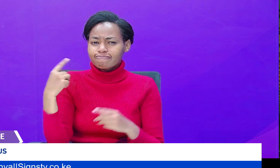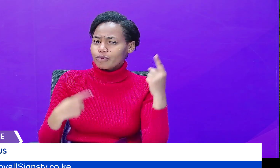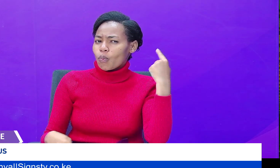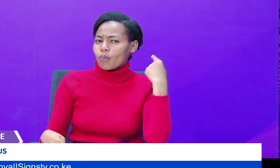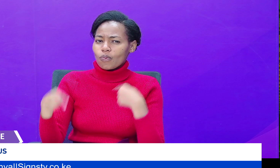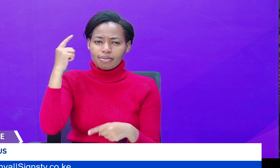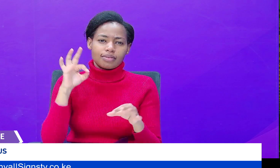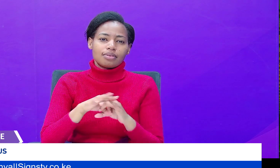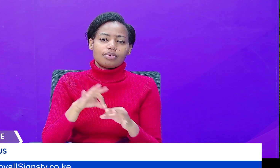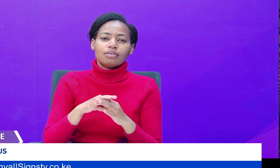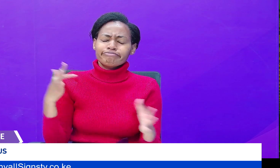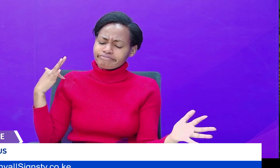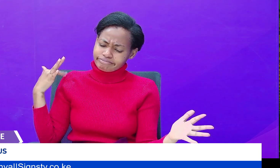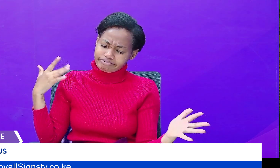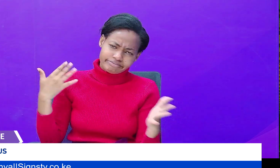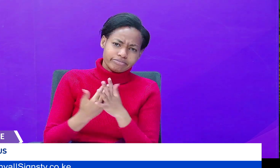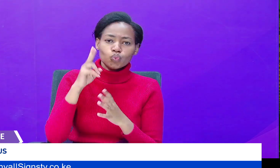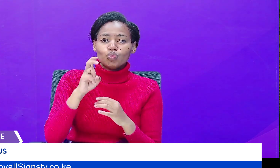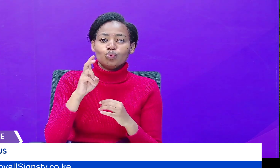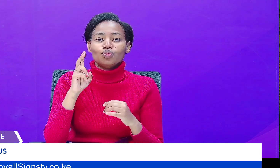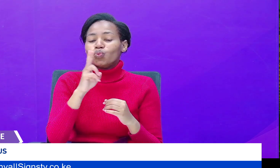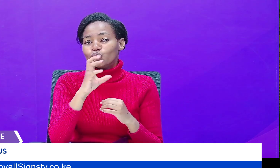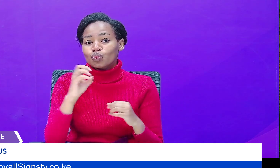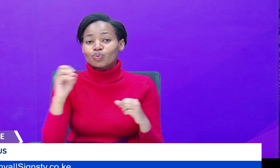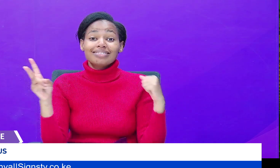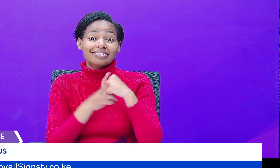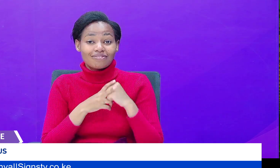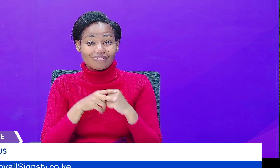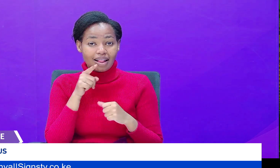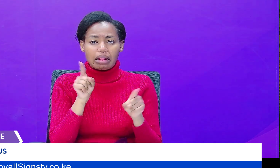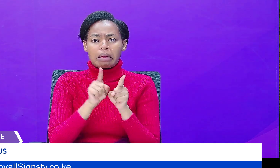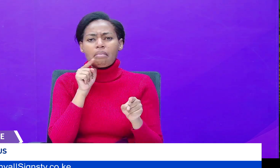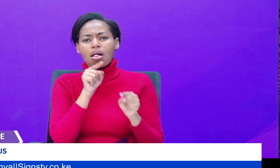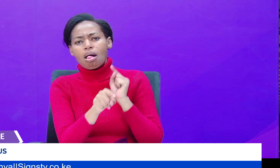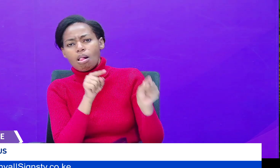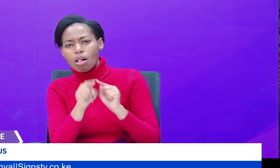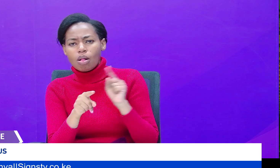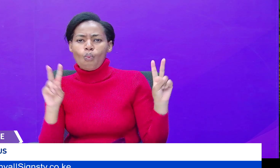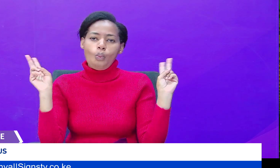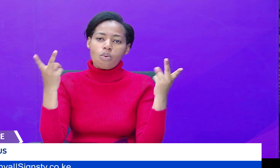since 2007, but alleged that its victories were repeatedly overturned and